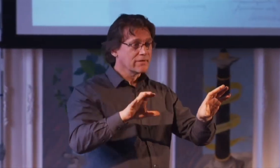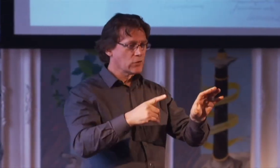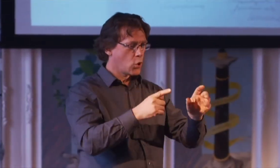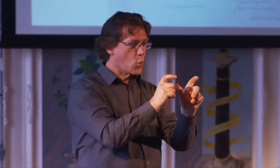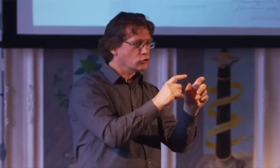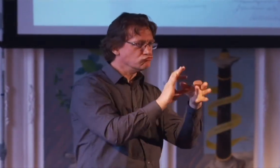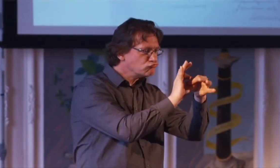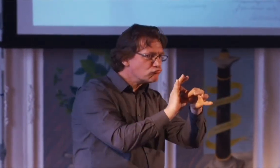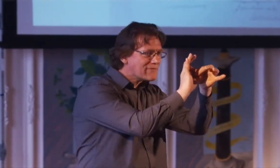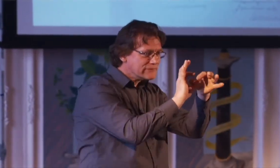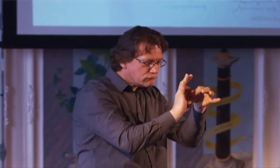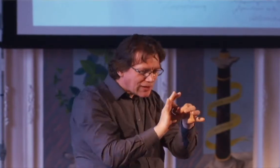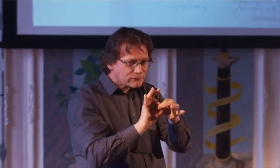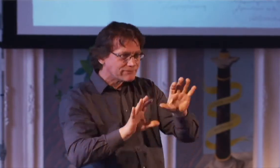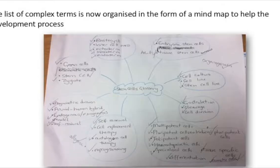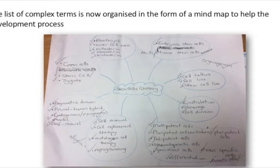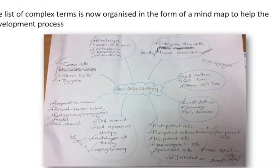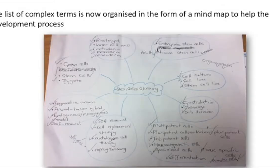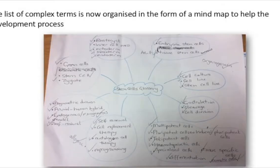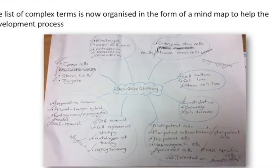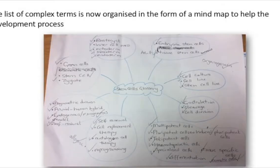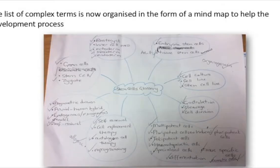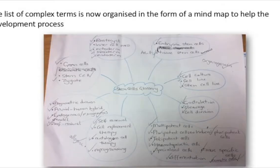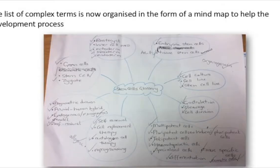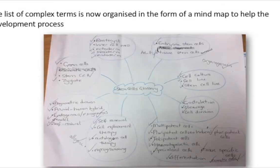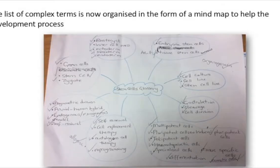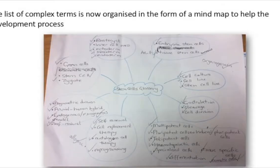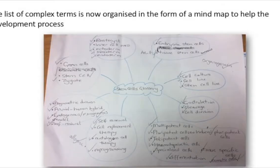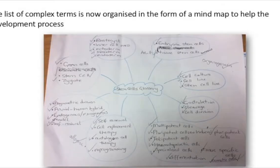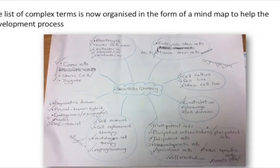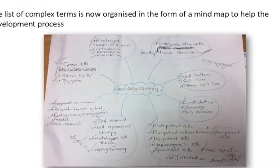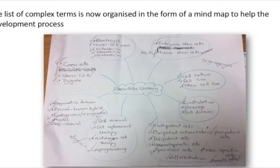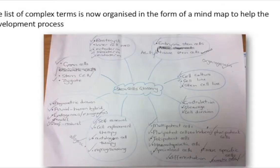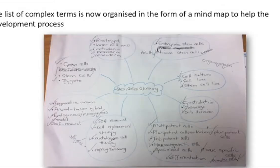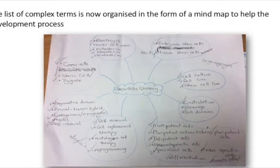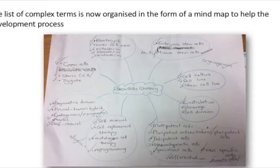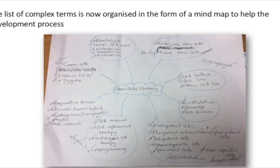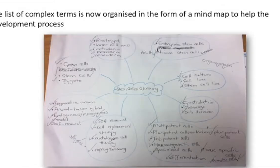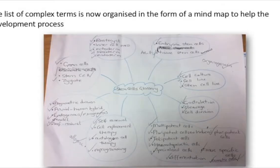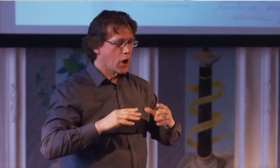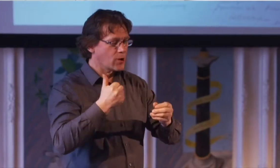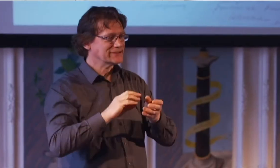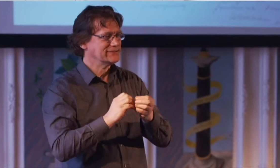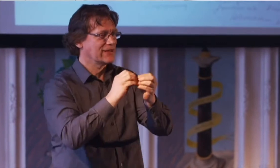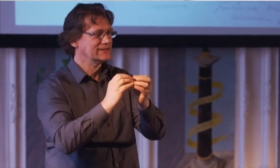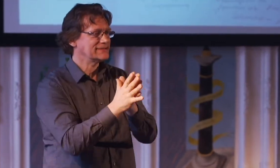And then we often create mind maps that indicate the kind of links between particular items of terminology. And